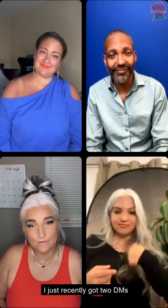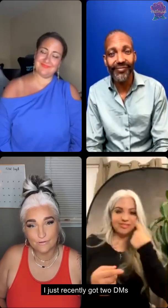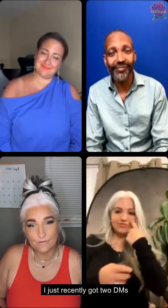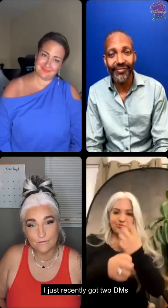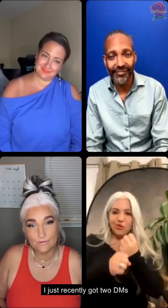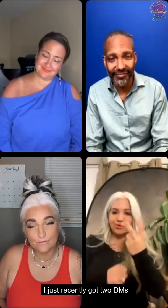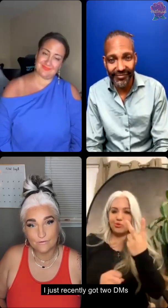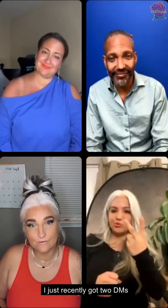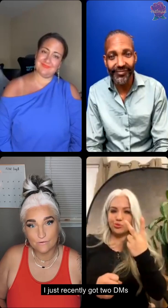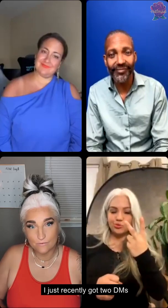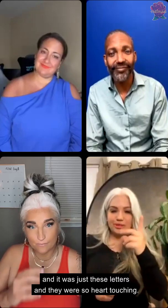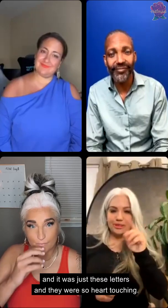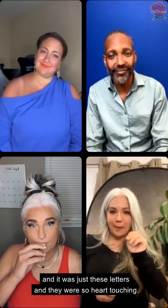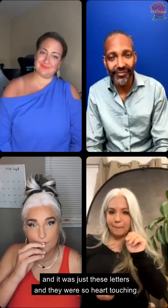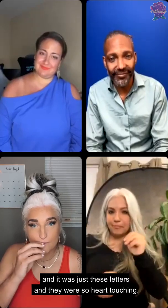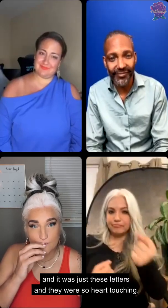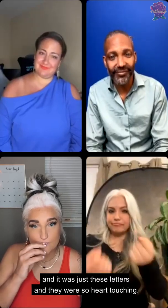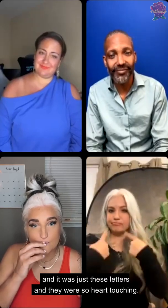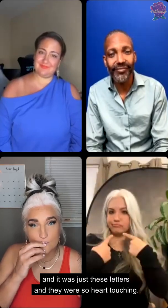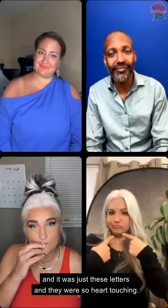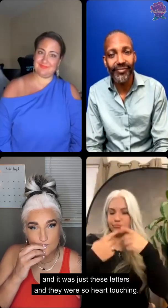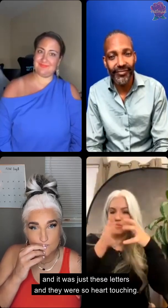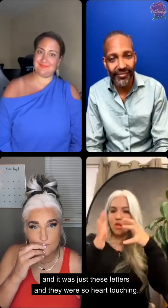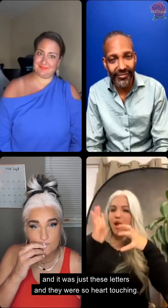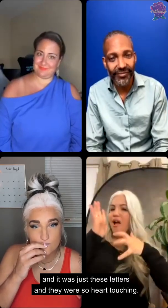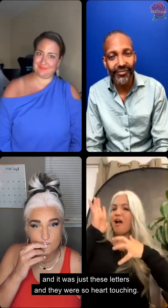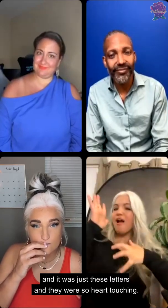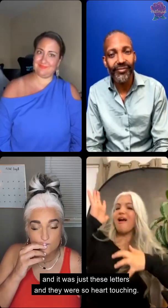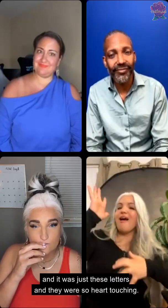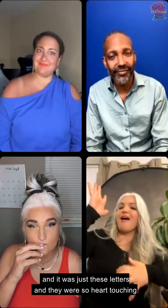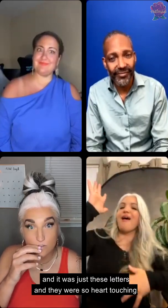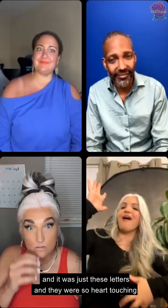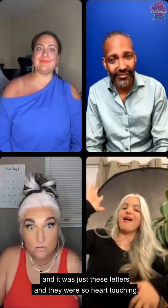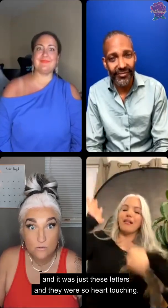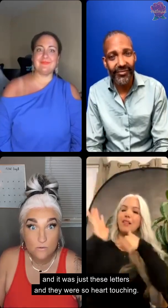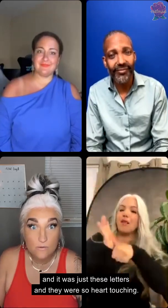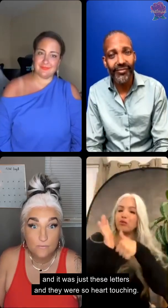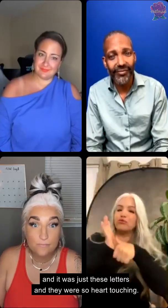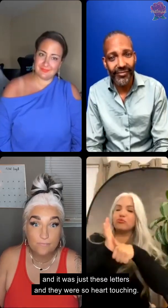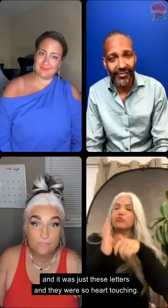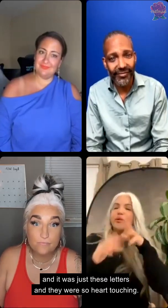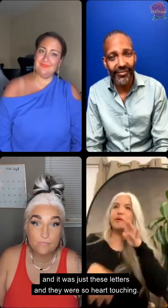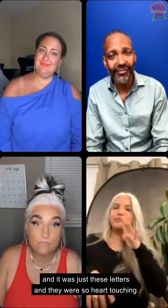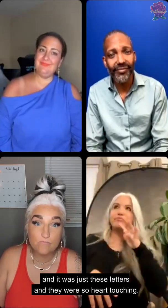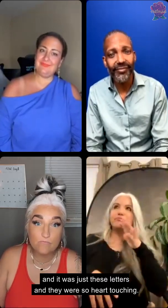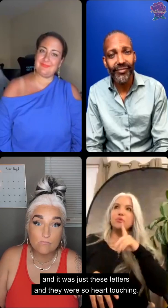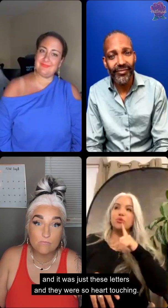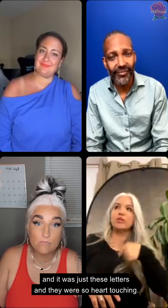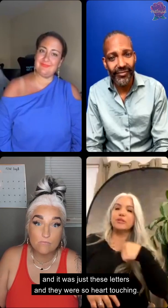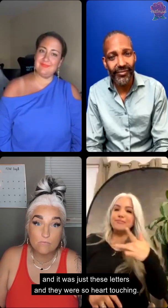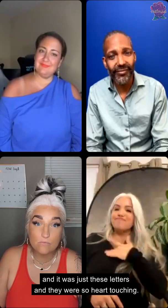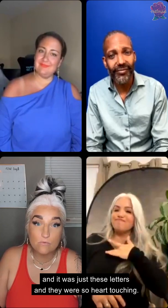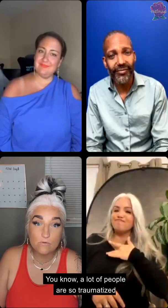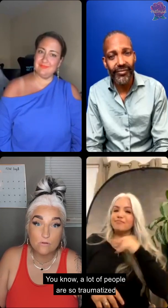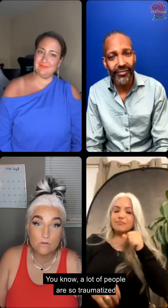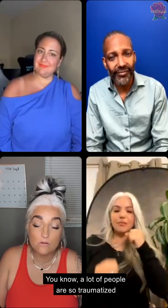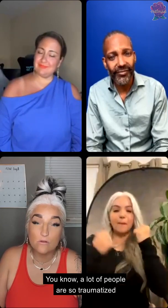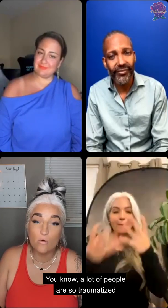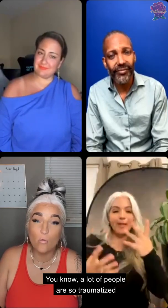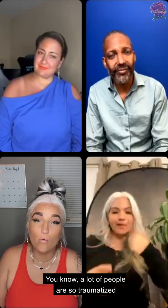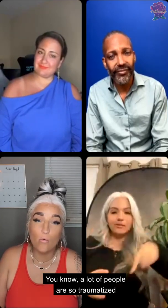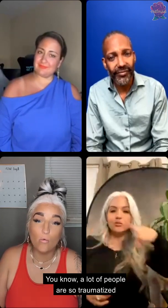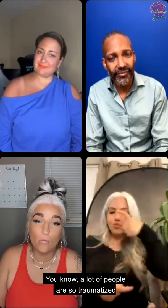I just recently got two DMs and it was just these letters and they were so heart